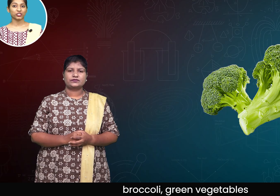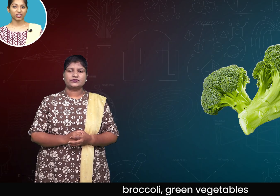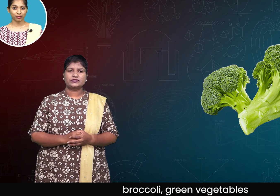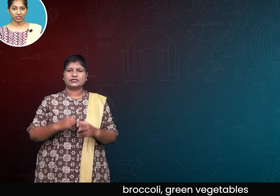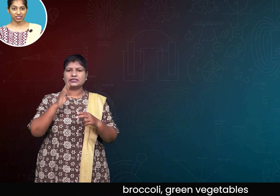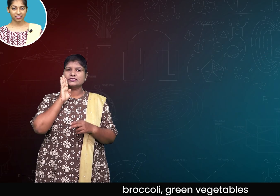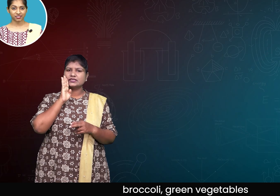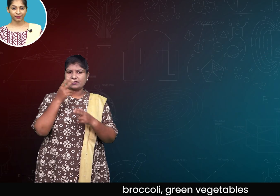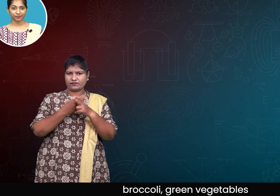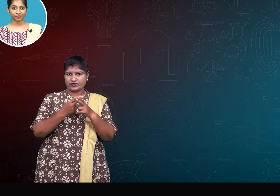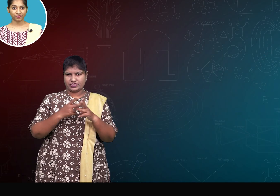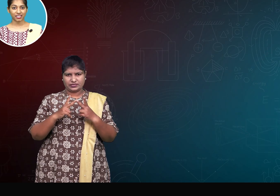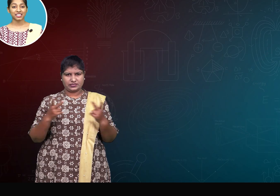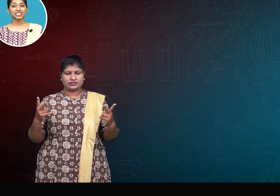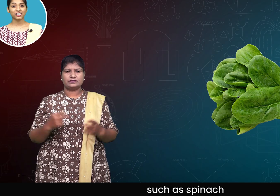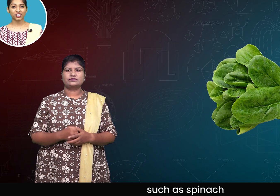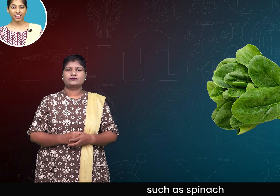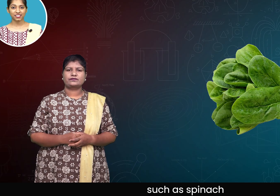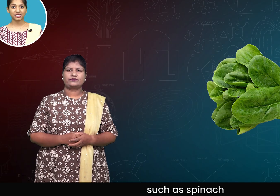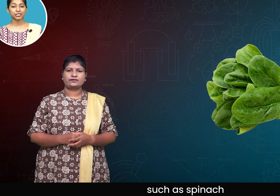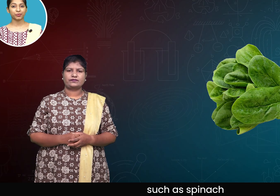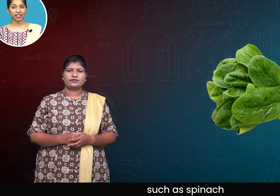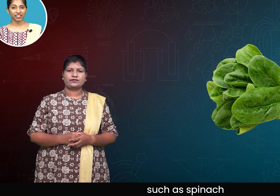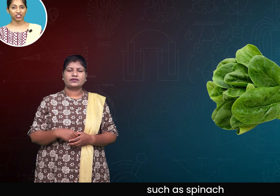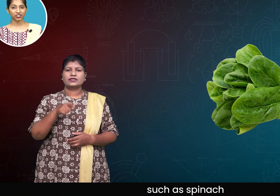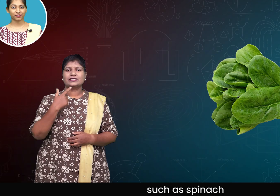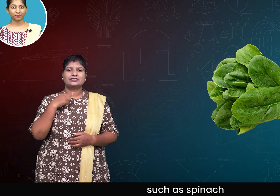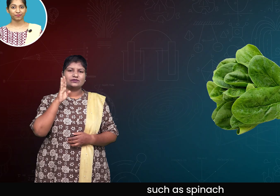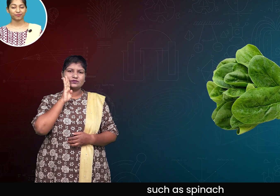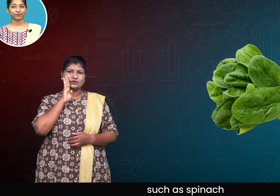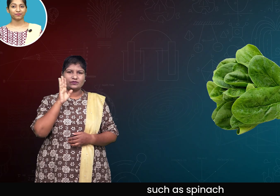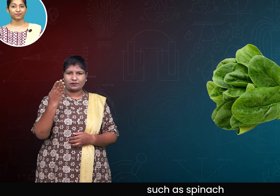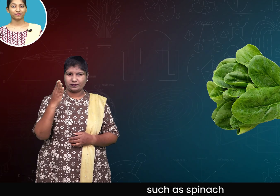green vegetables such as spinach